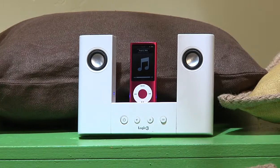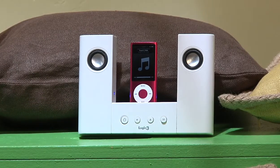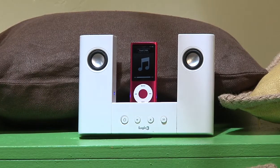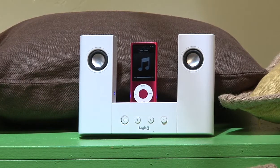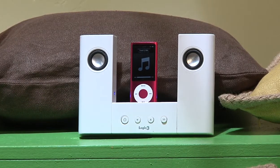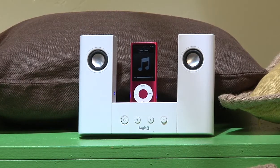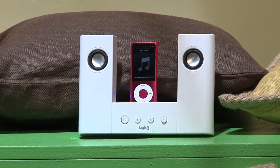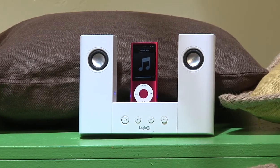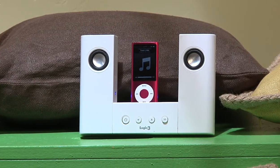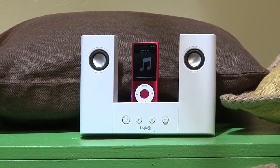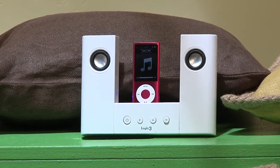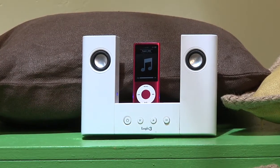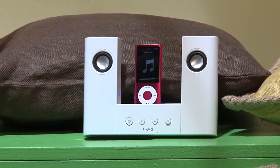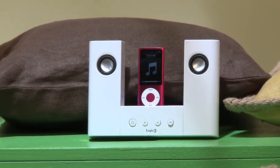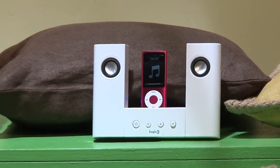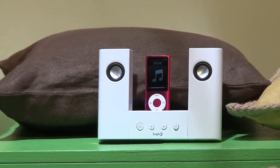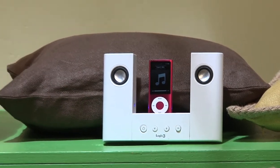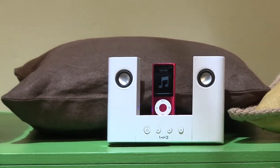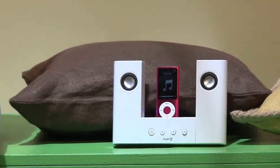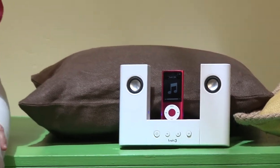You ready for the milk? Milk.